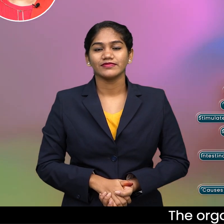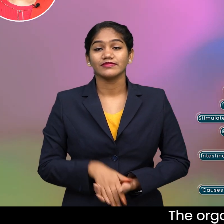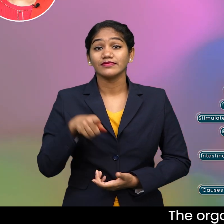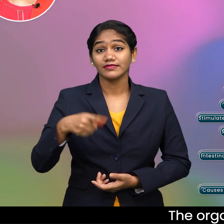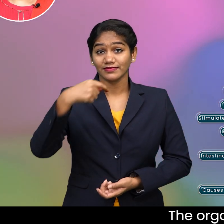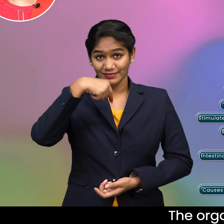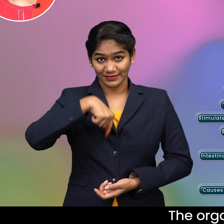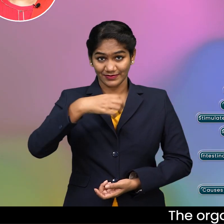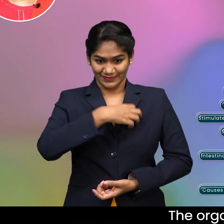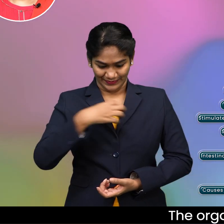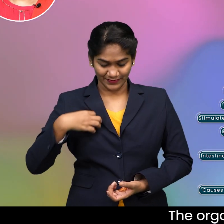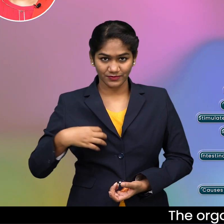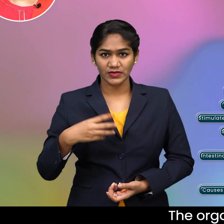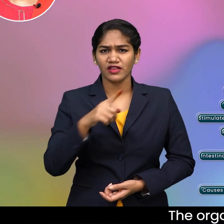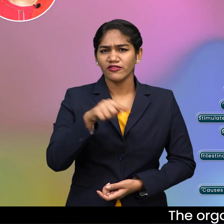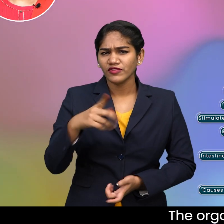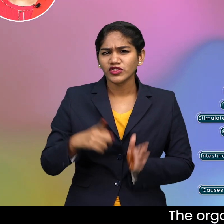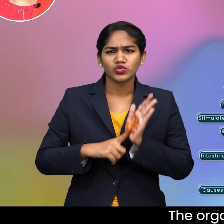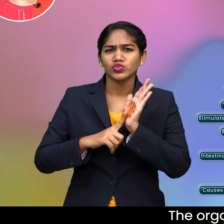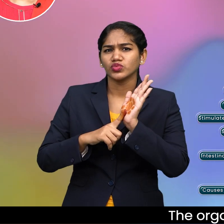The organs which show